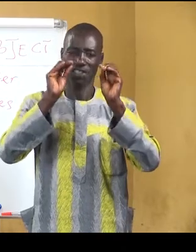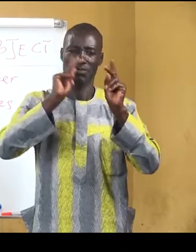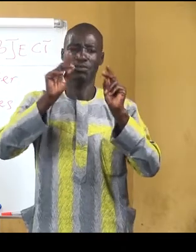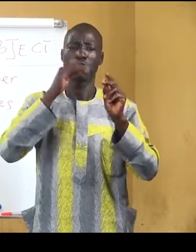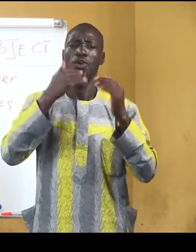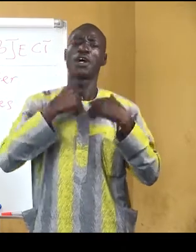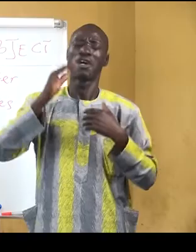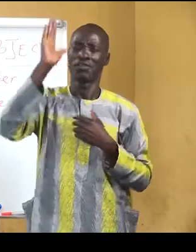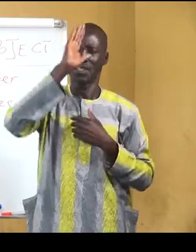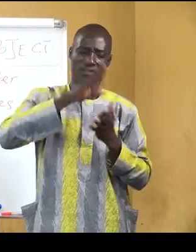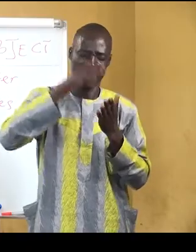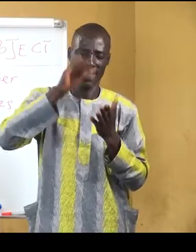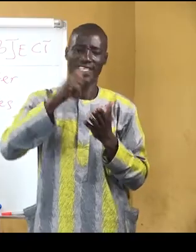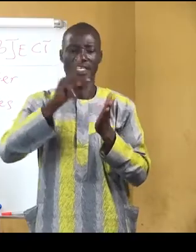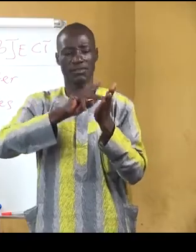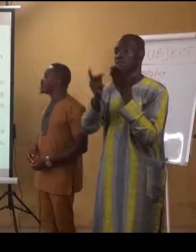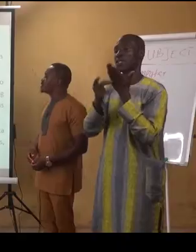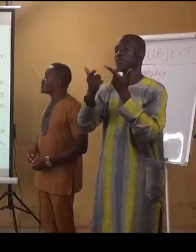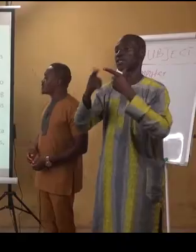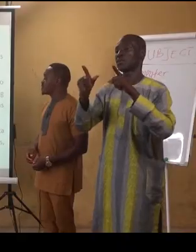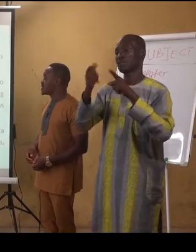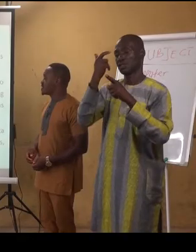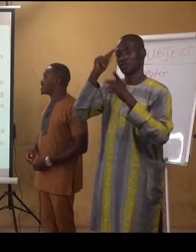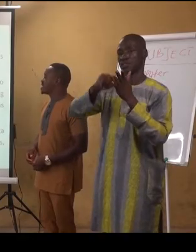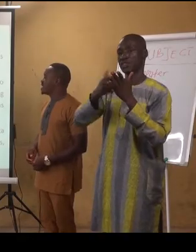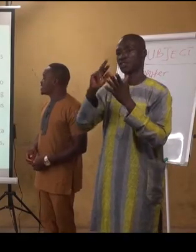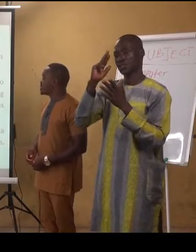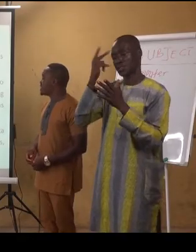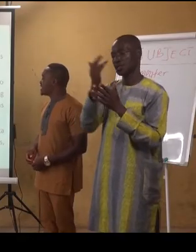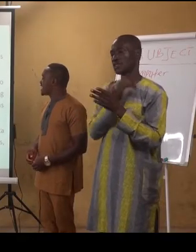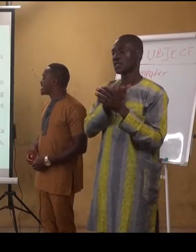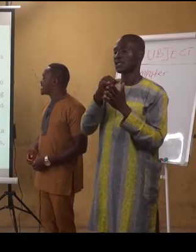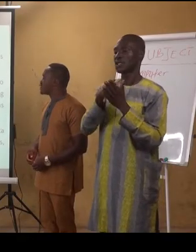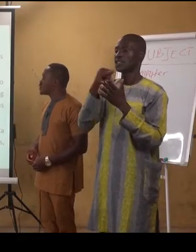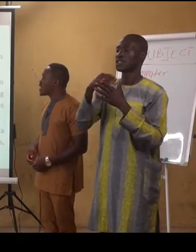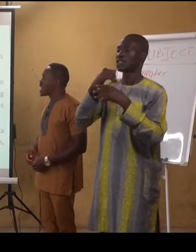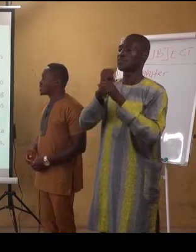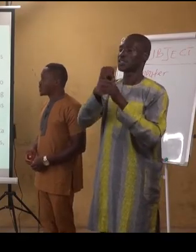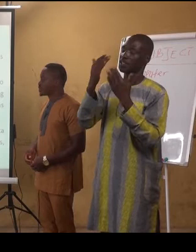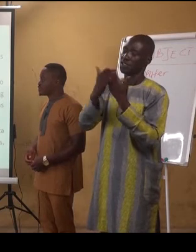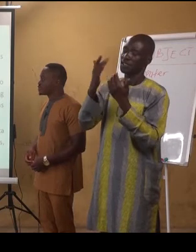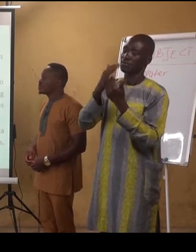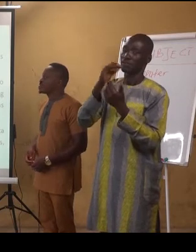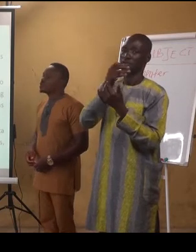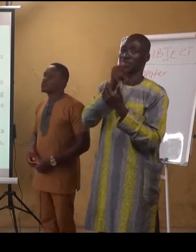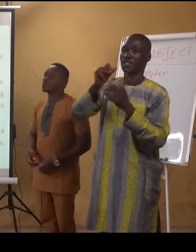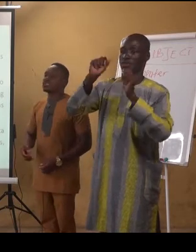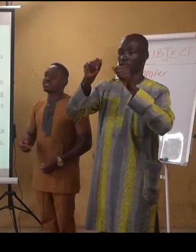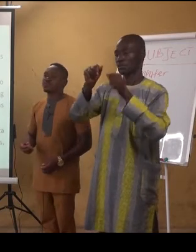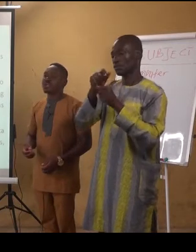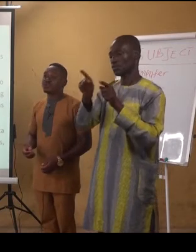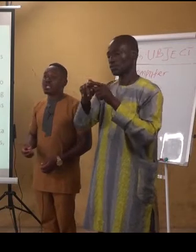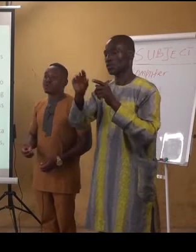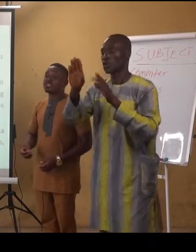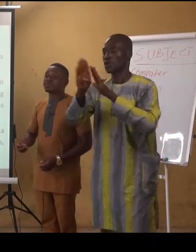have never learned any programming language. For this reason, it is made as simple as possible. So